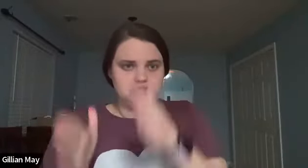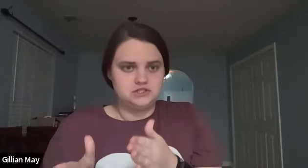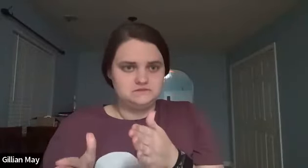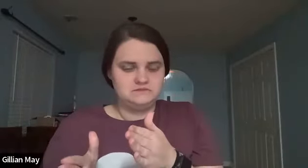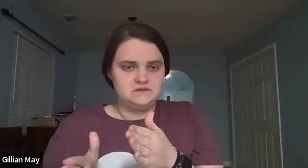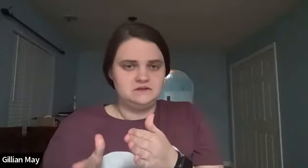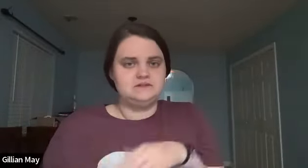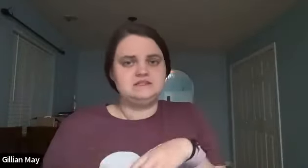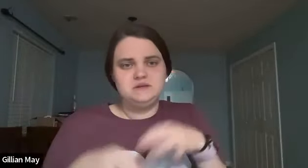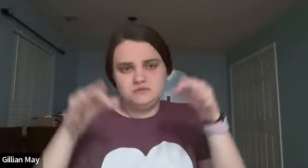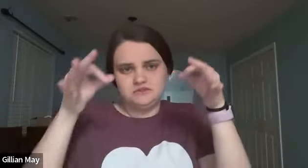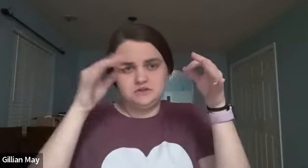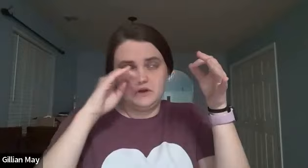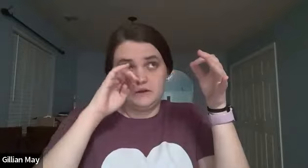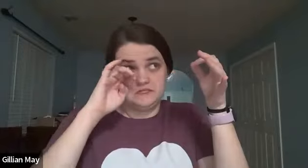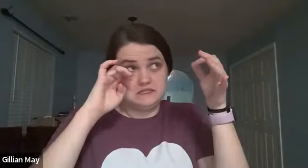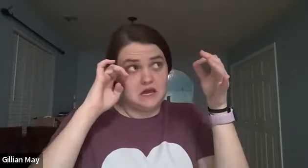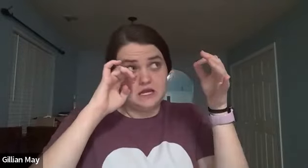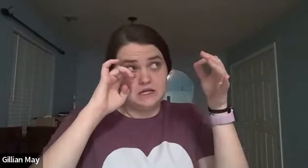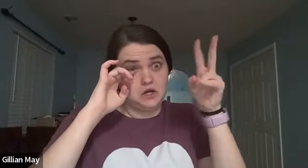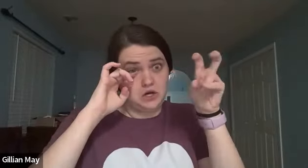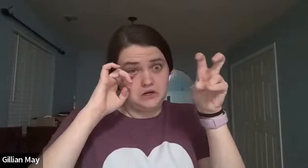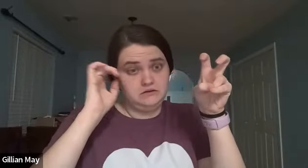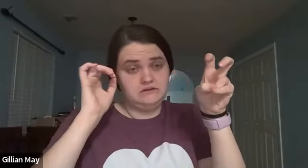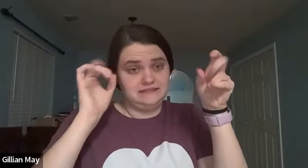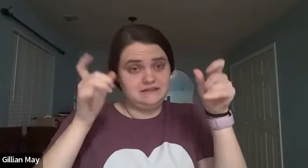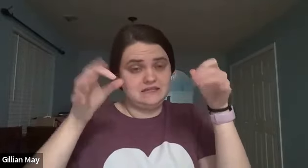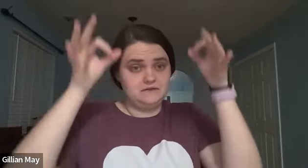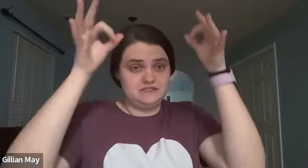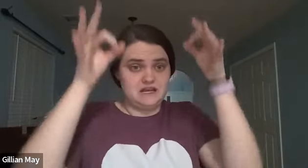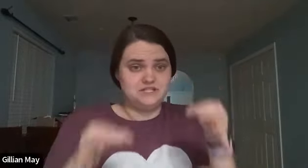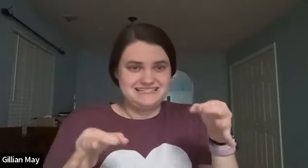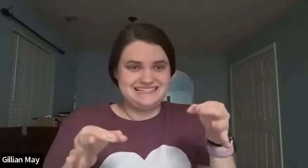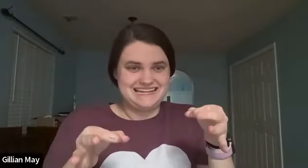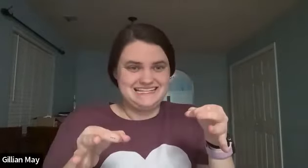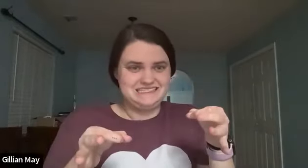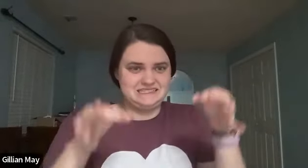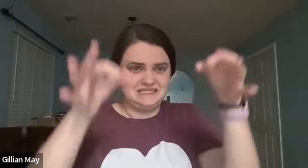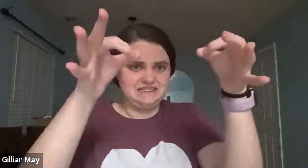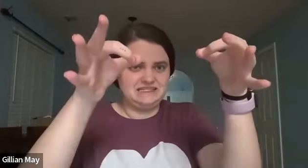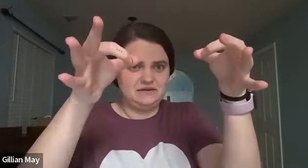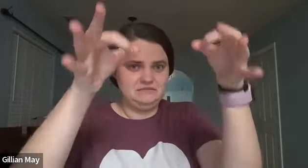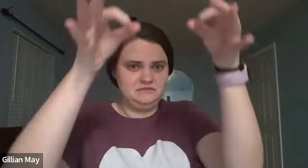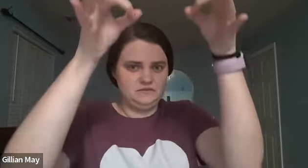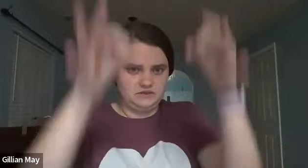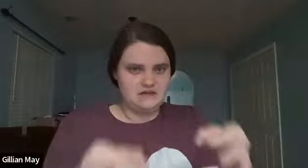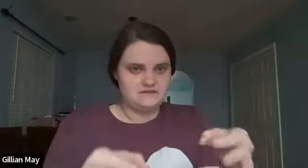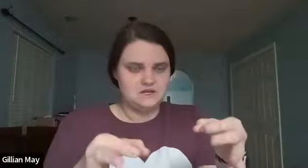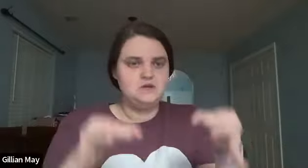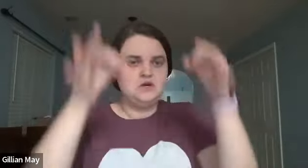Judge. Some people will do decider, like the sign for decide, which is decide. It's the same, but at the same time.